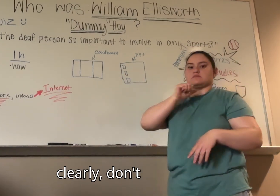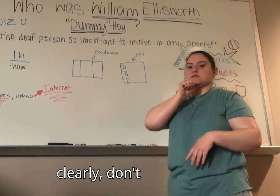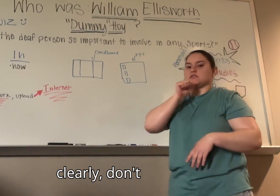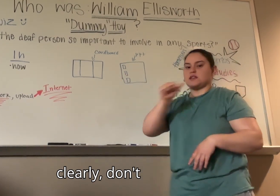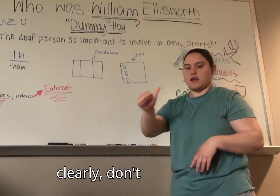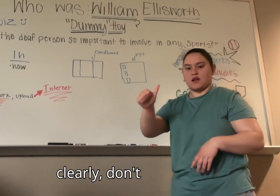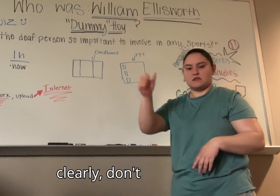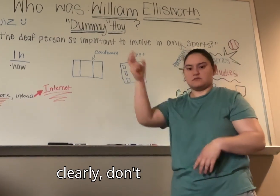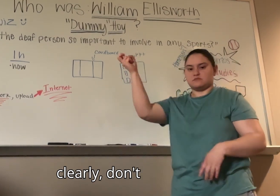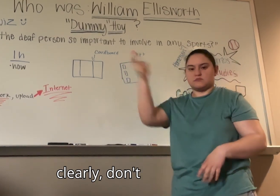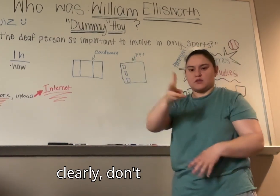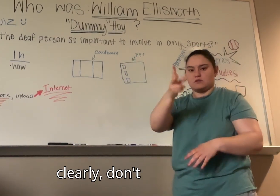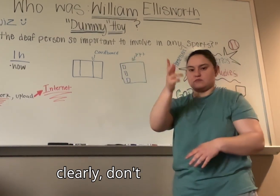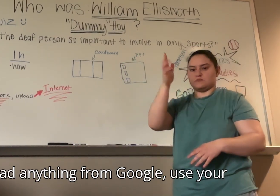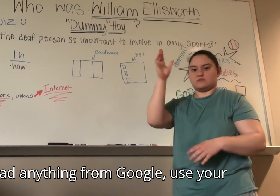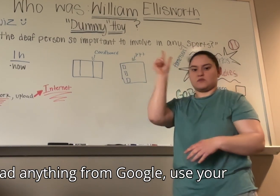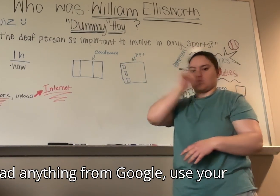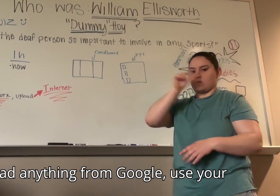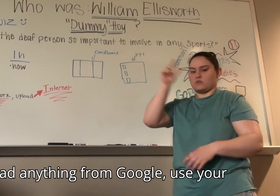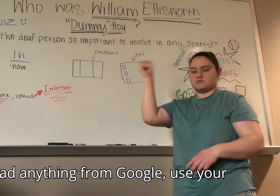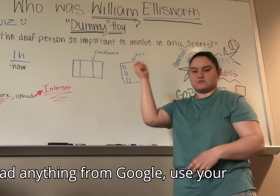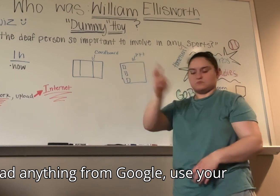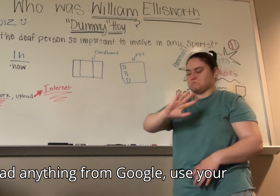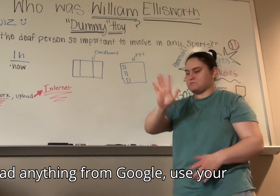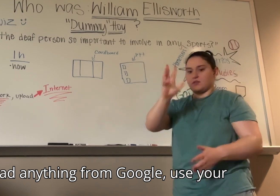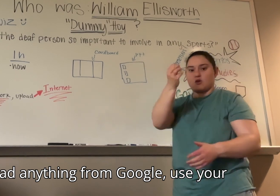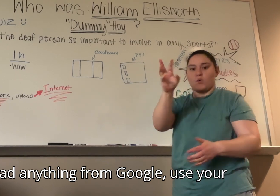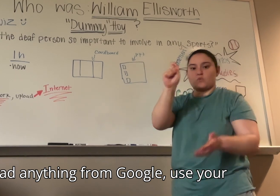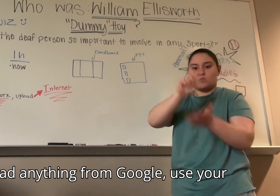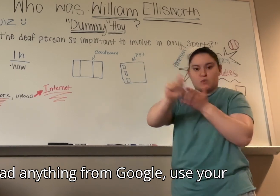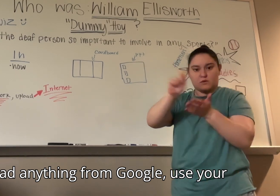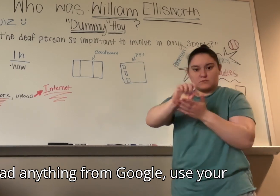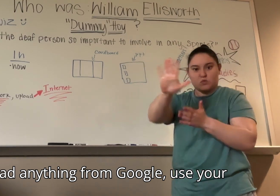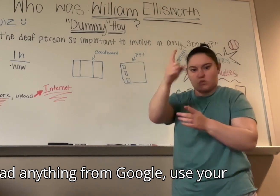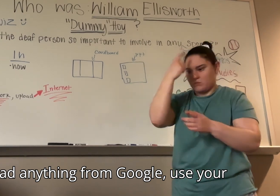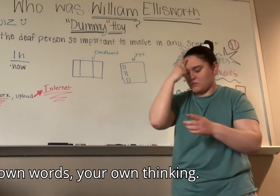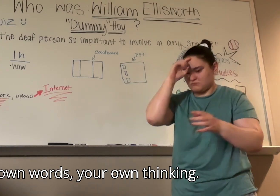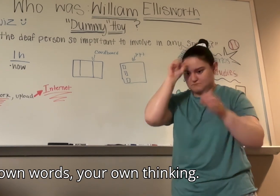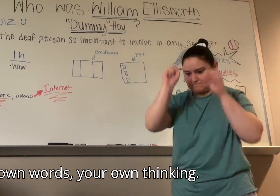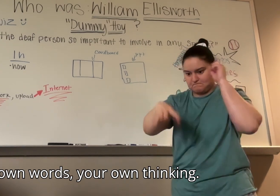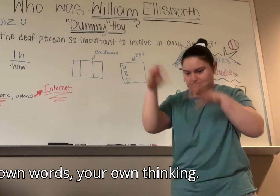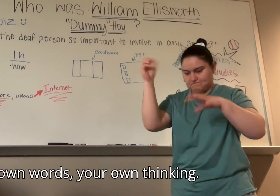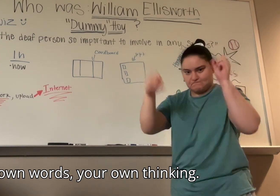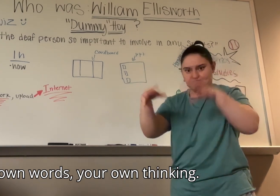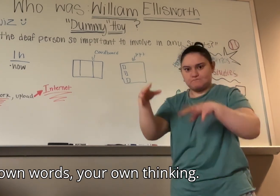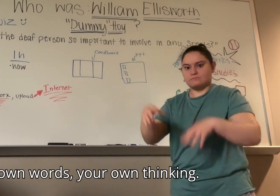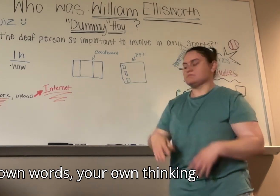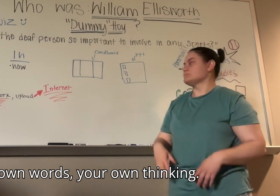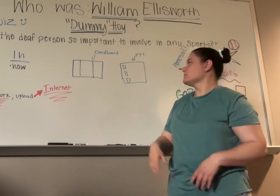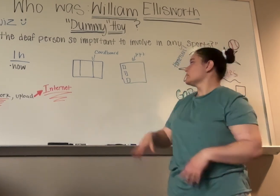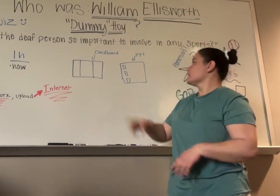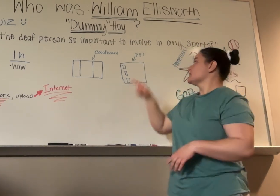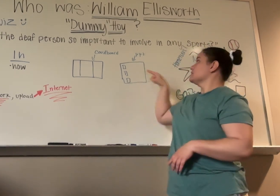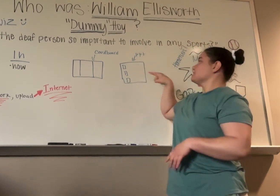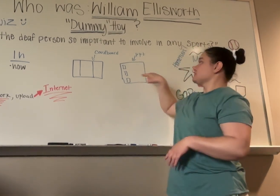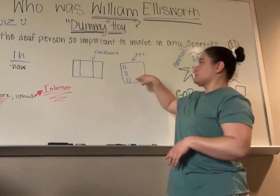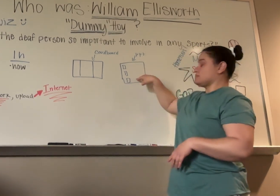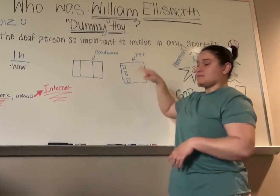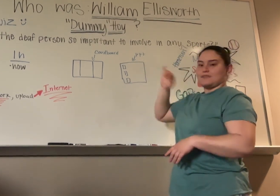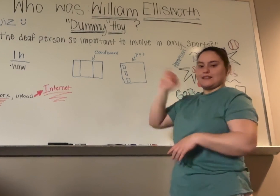clearly. Don't upload anything from Google. Use your own words, your own thinking.